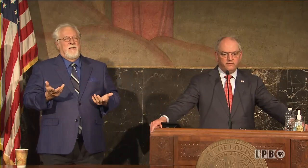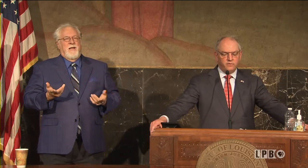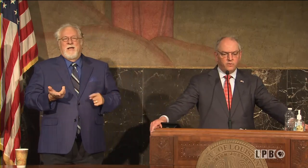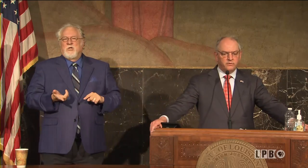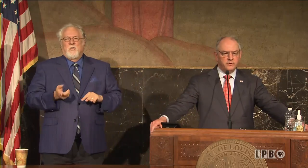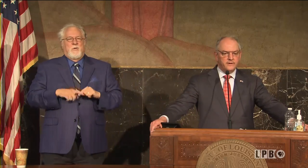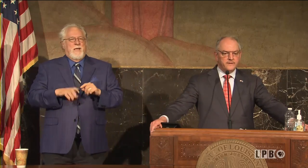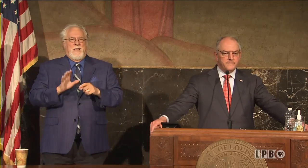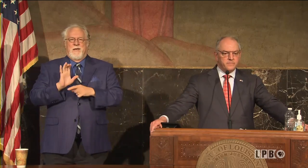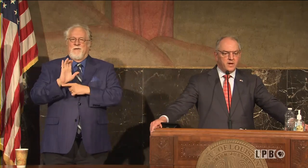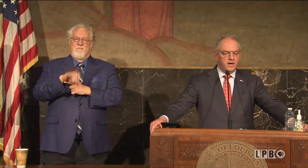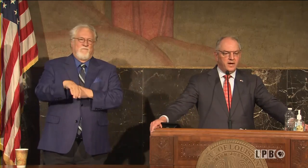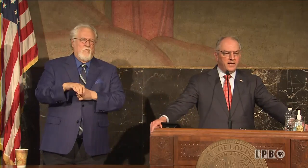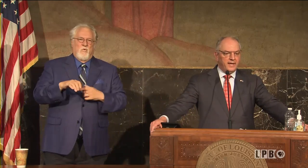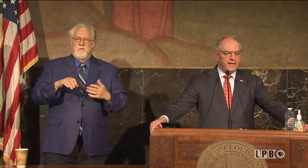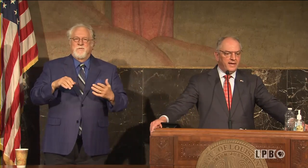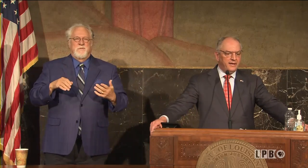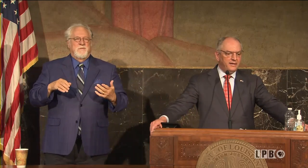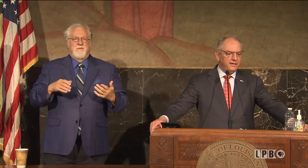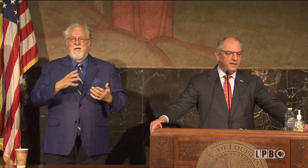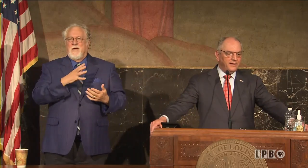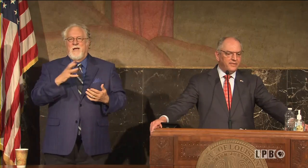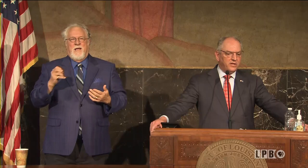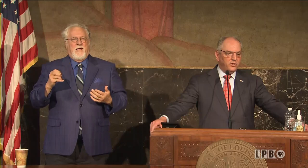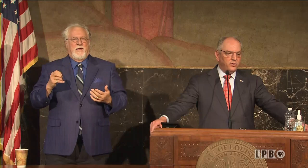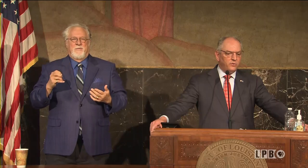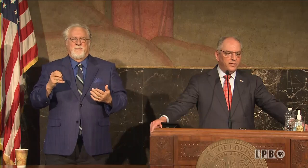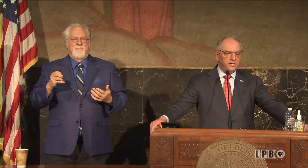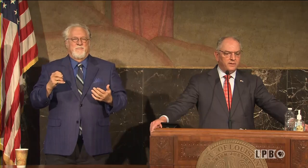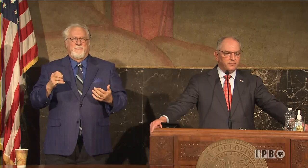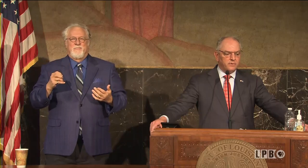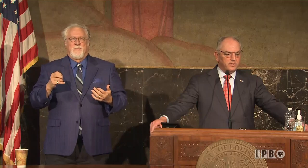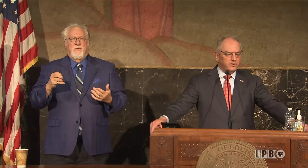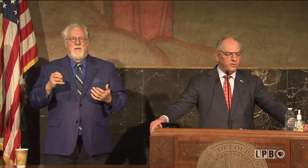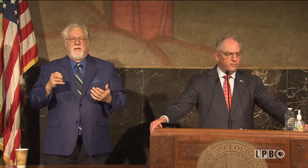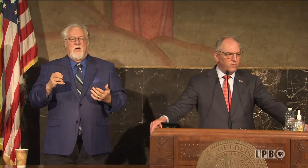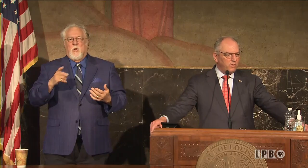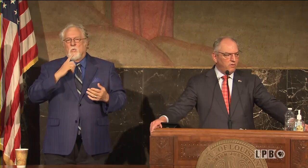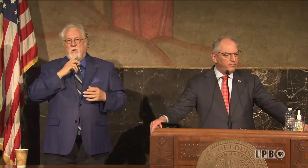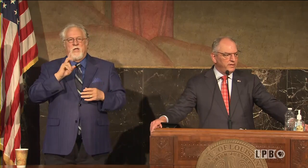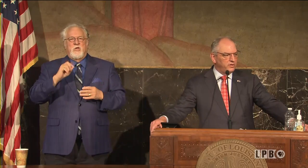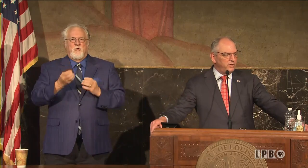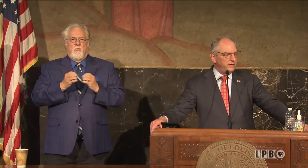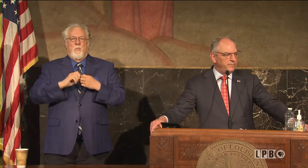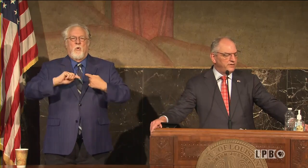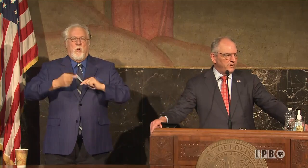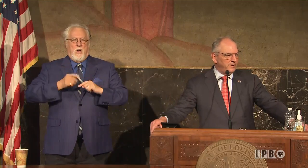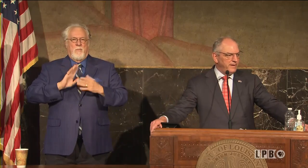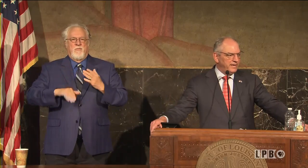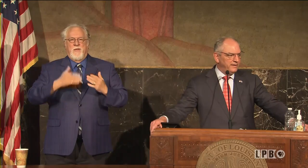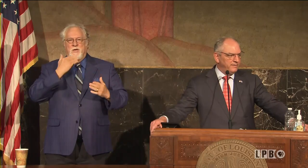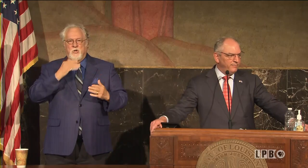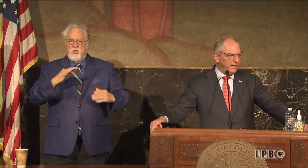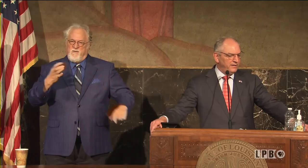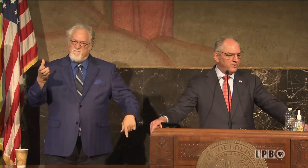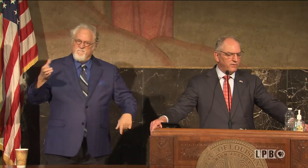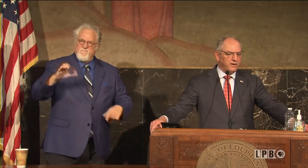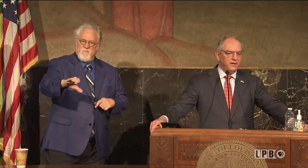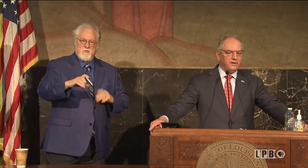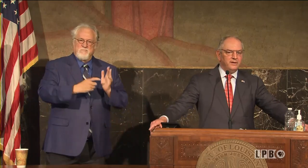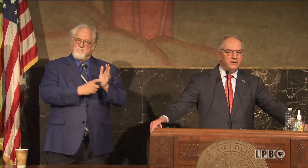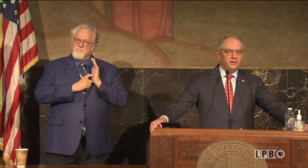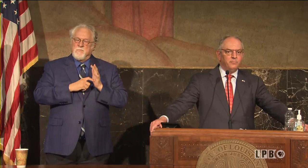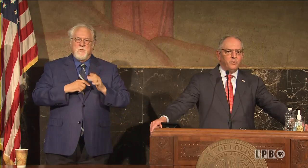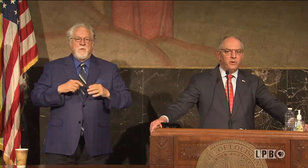can enforce, and I think you end up doing more harm than good by trying to make it